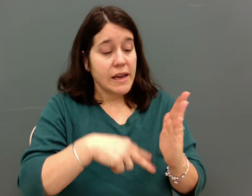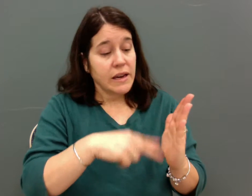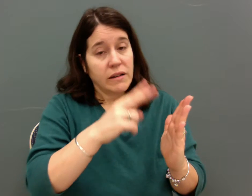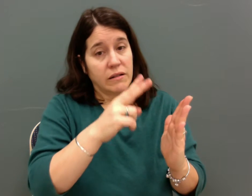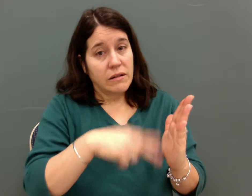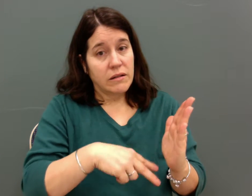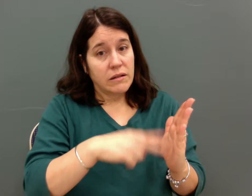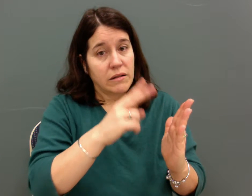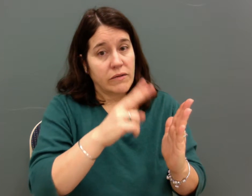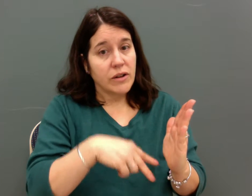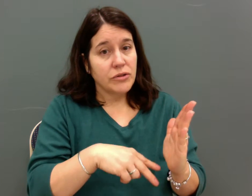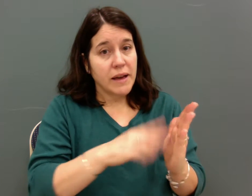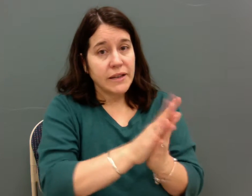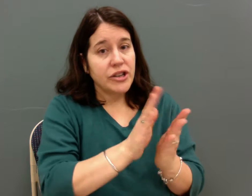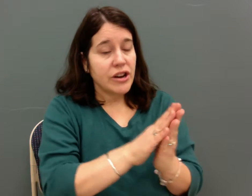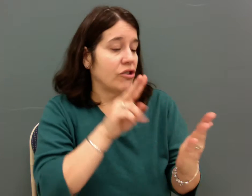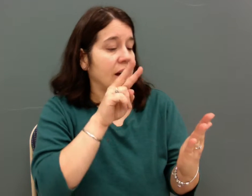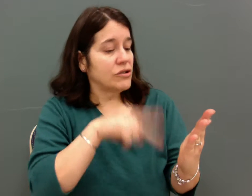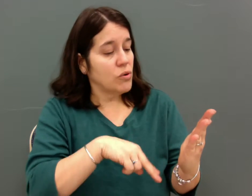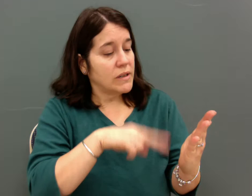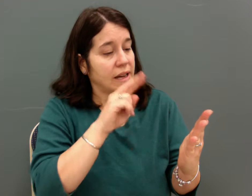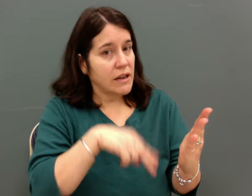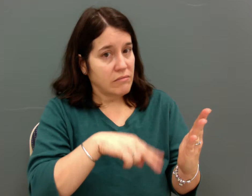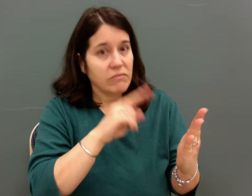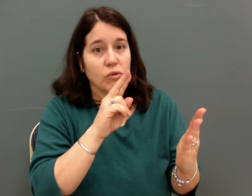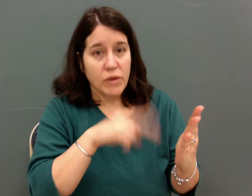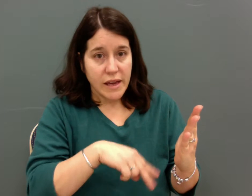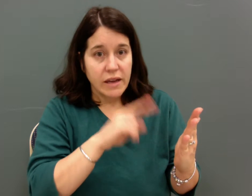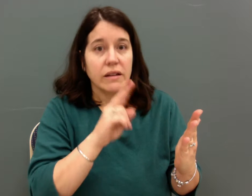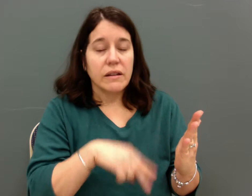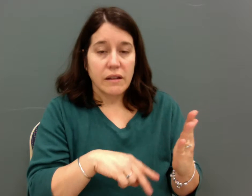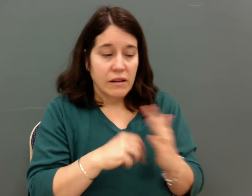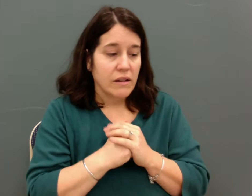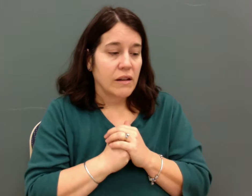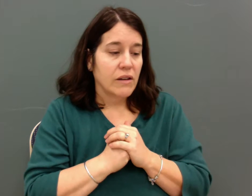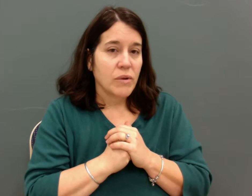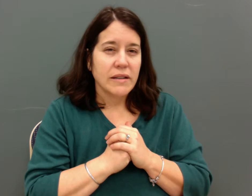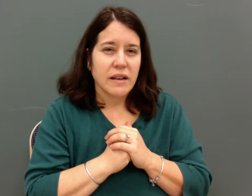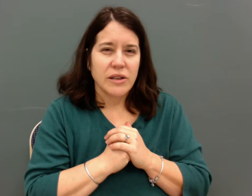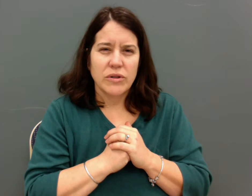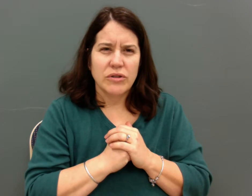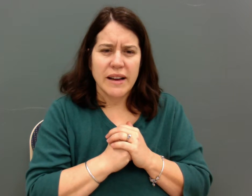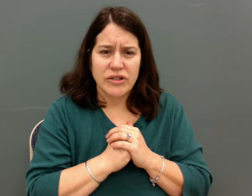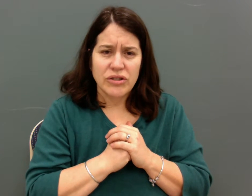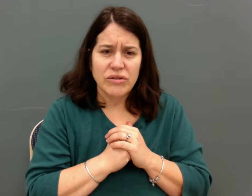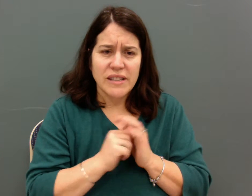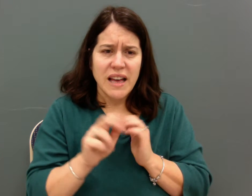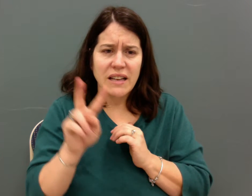Read. Got your page here and your eyes are going down it. Read. Read is also a directional sign, so